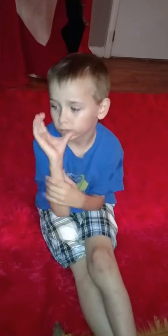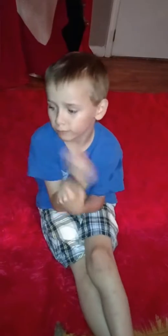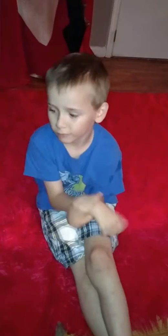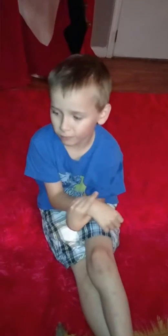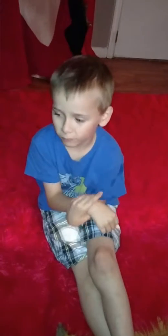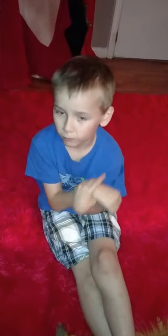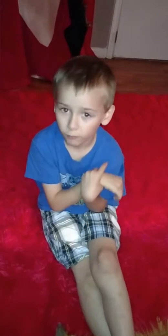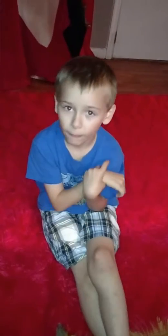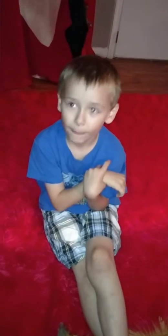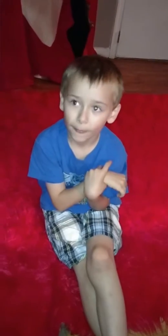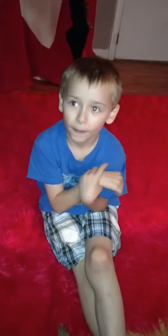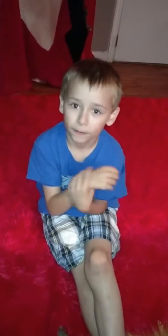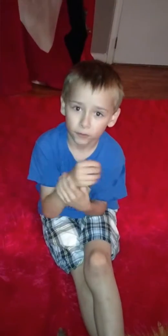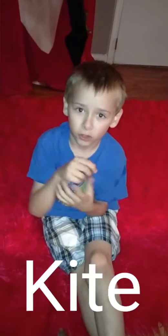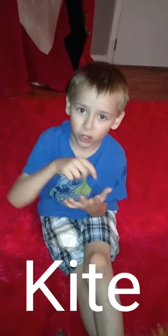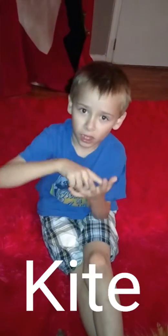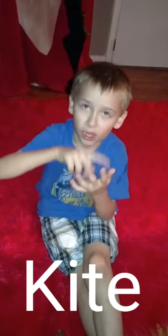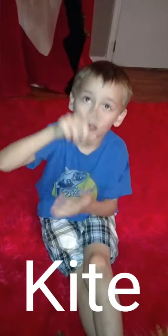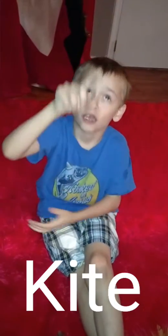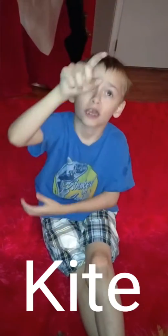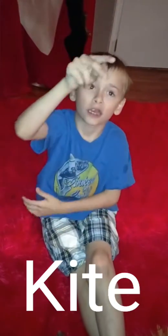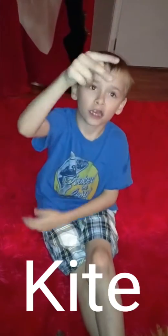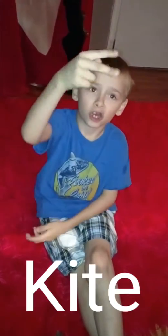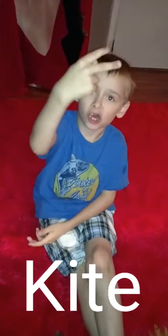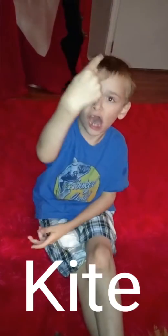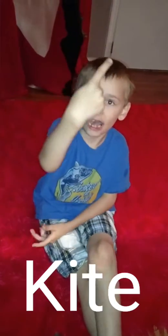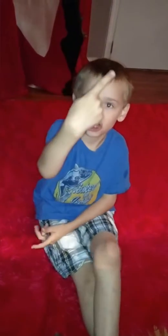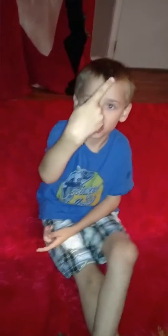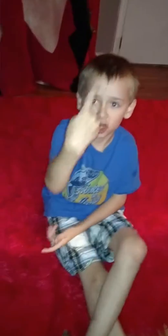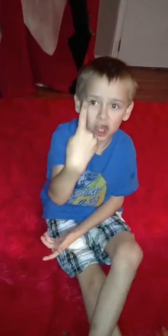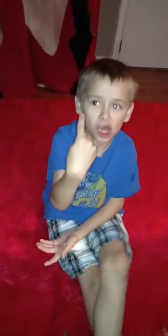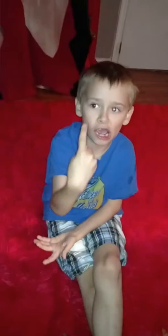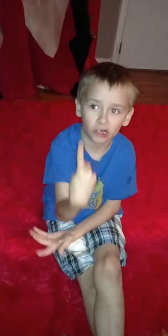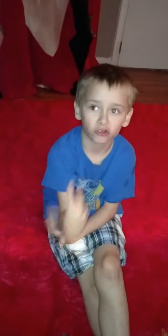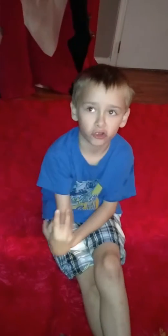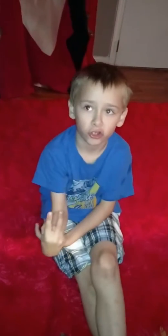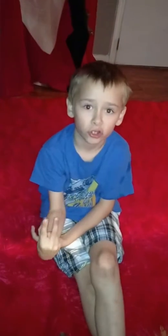sign cot, sign love,